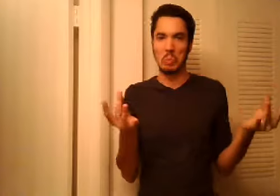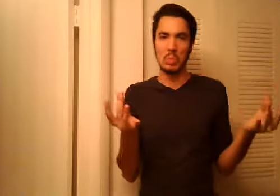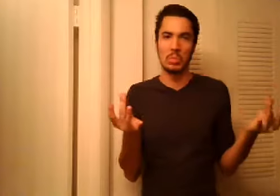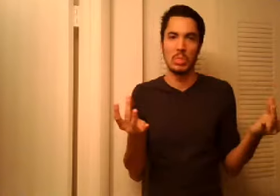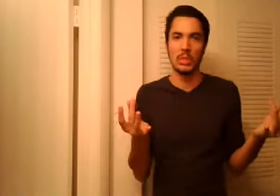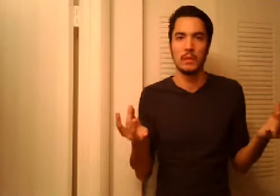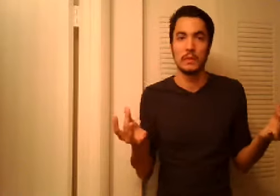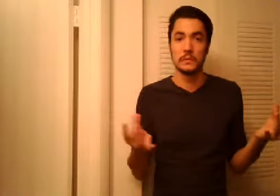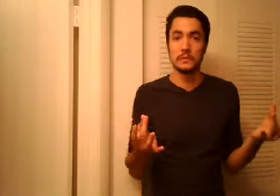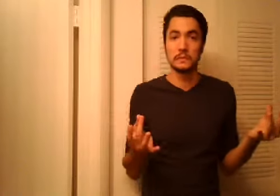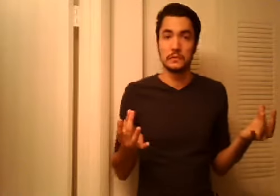not, right,